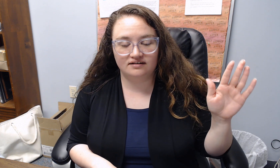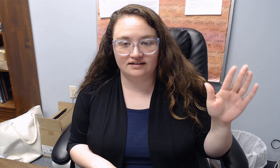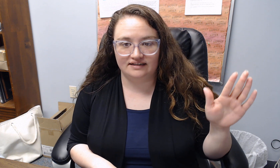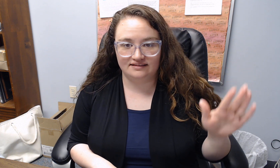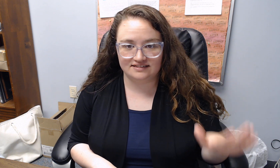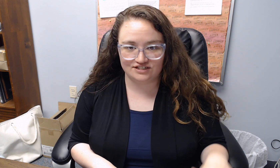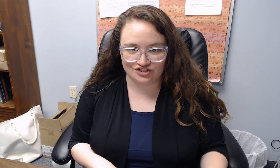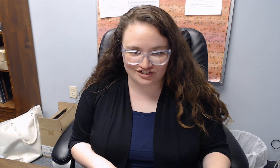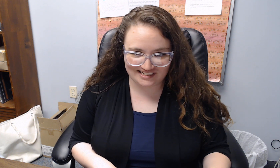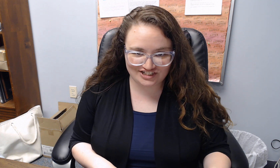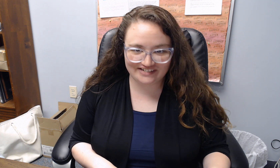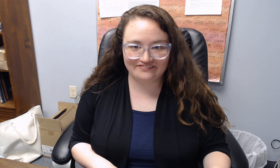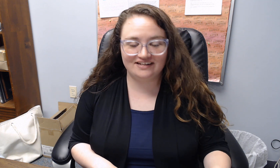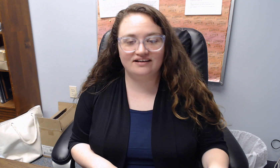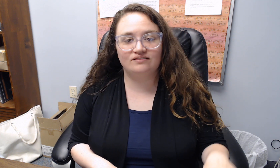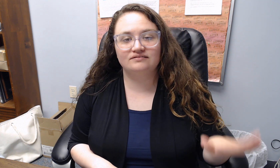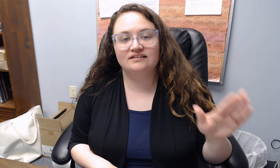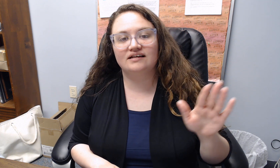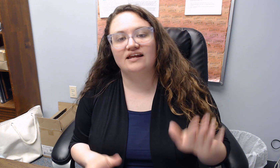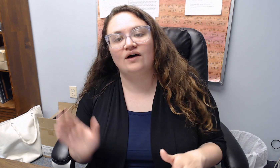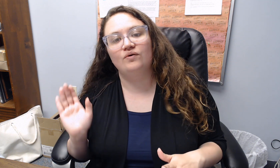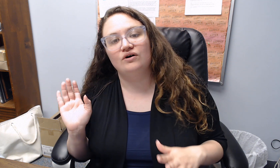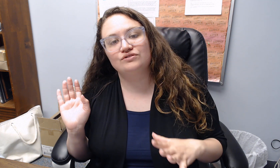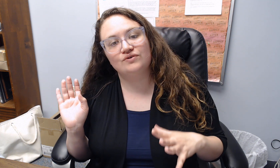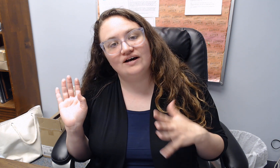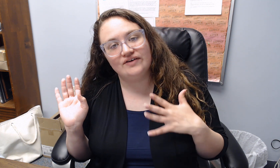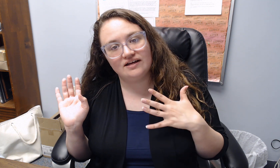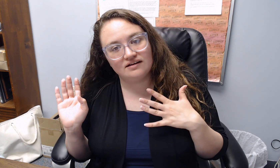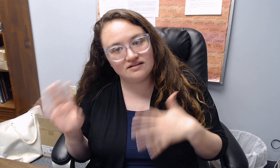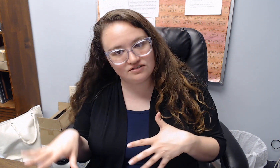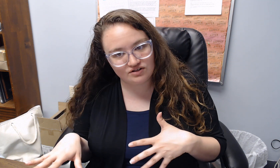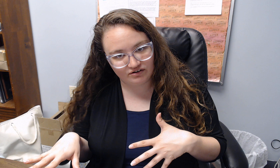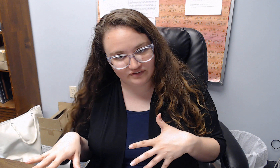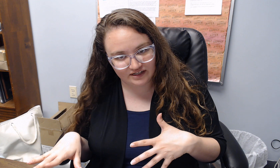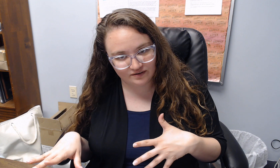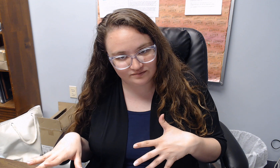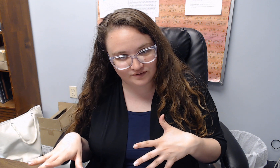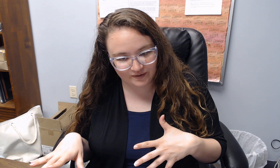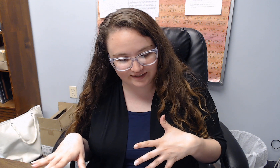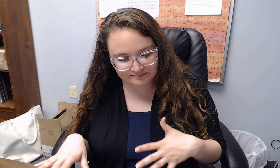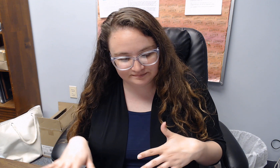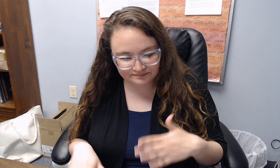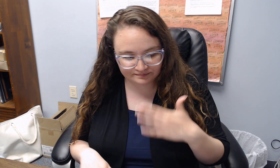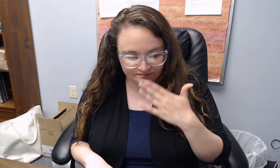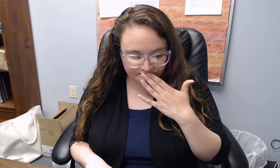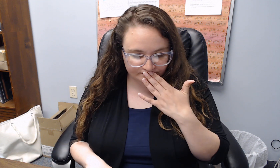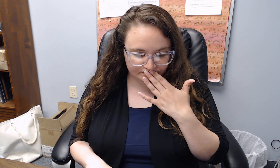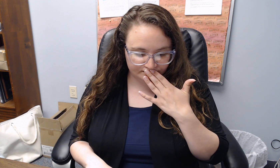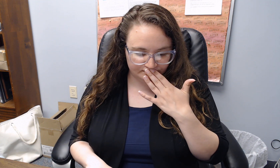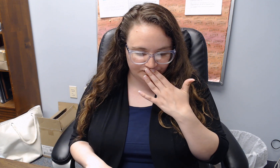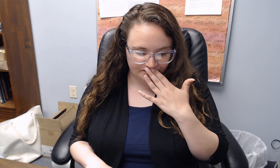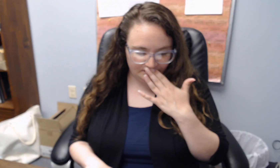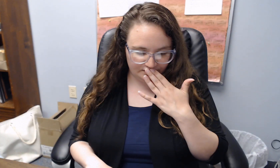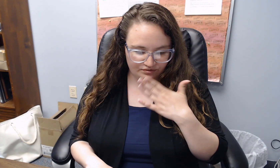Again, this is your teaching video, and I will also have a song video, okay? Ooh, excuse